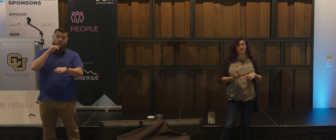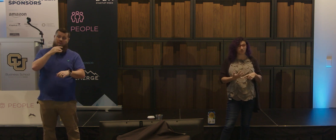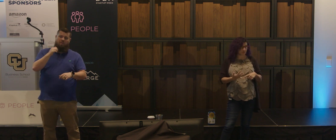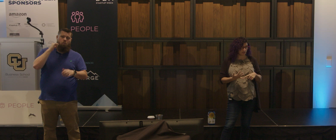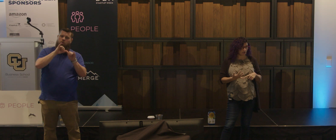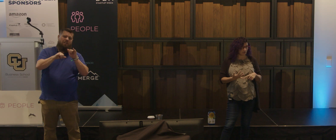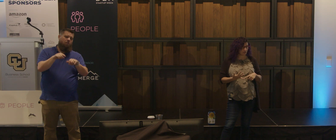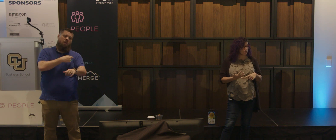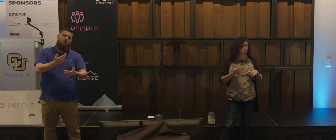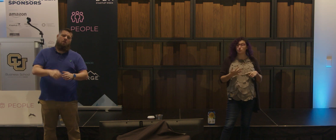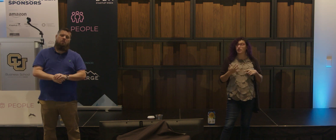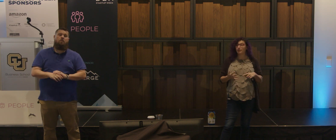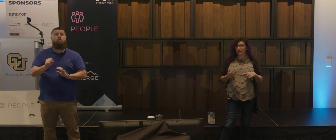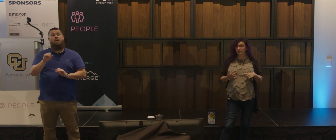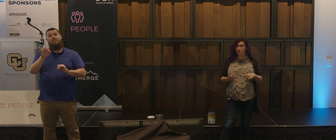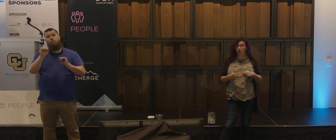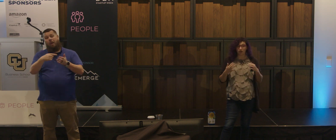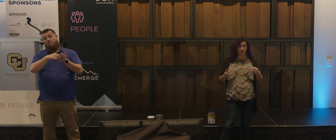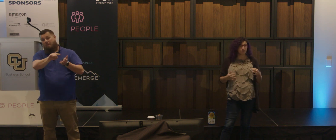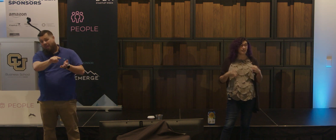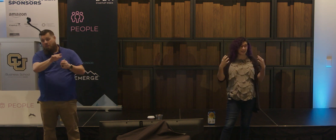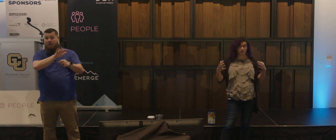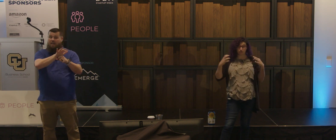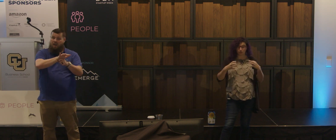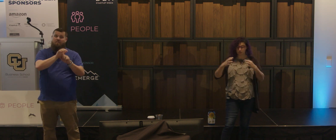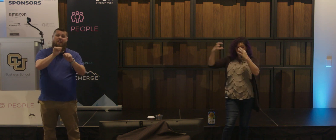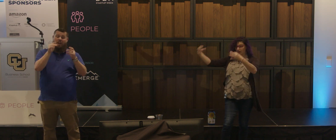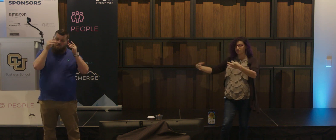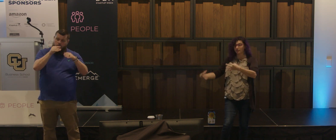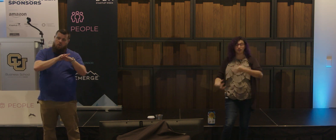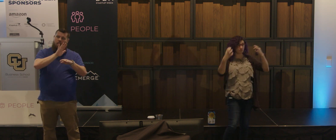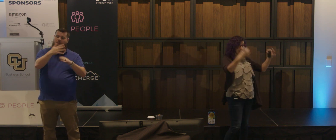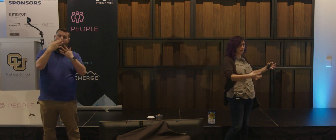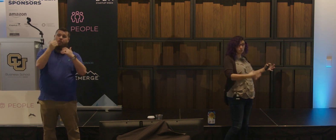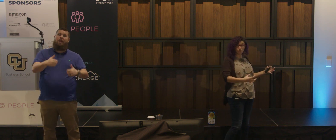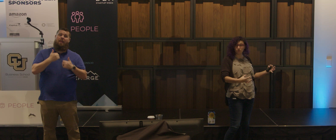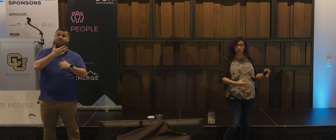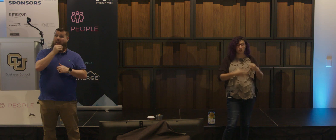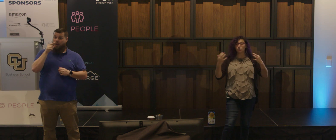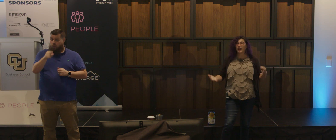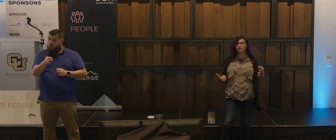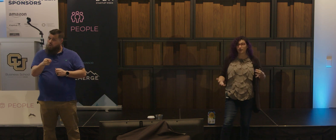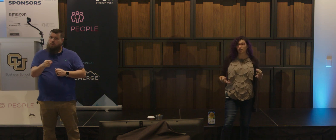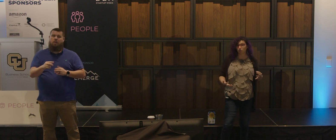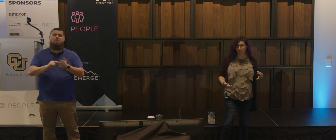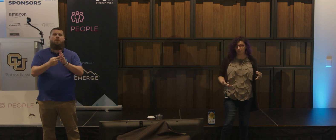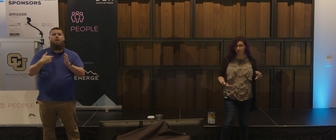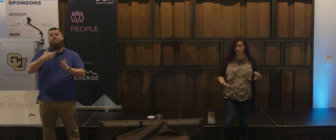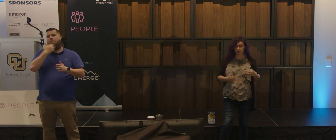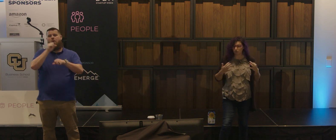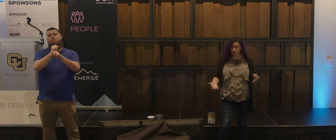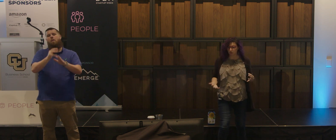they're not going to stay for very long. So if you can pay them enough that they can focus on their outside life and you have a better